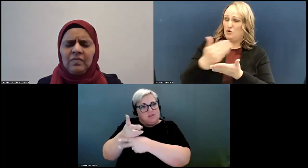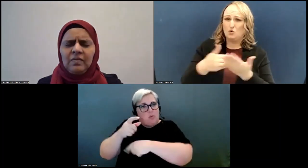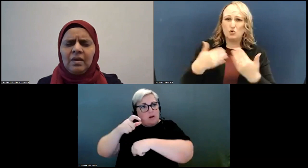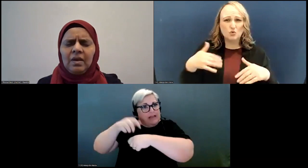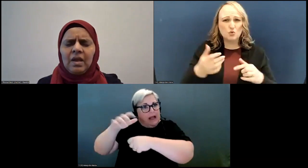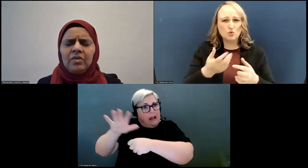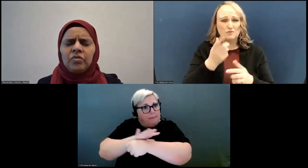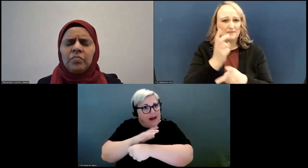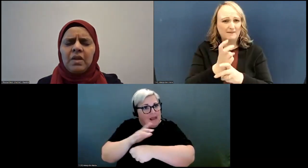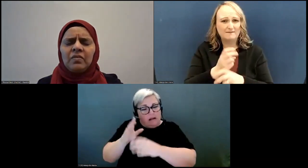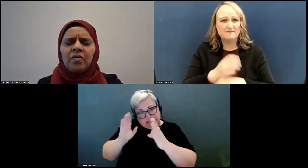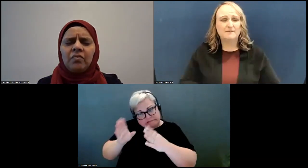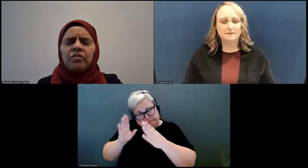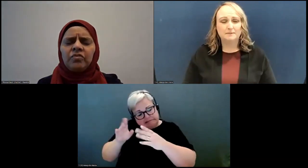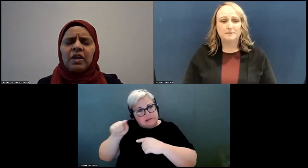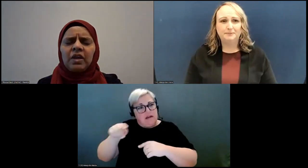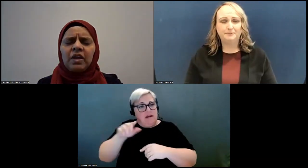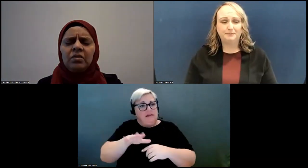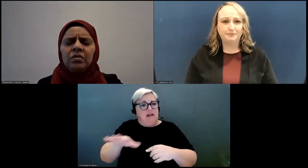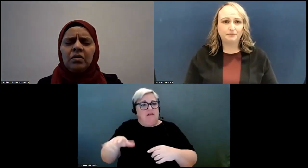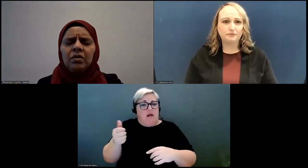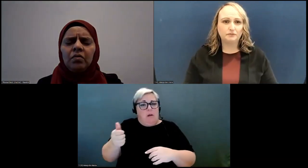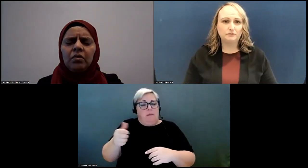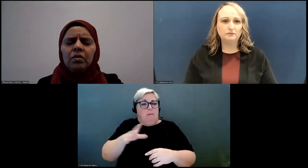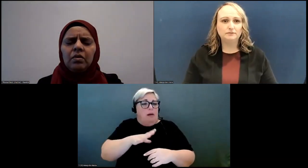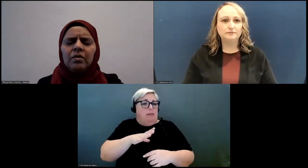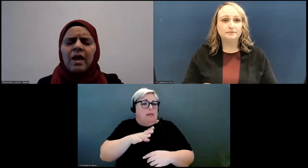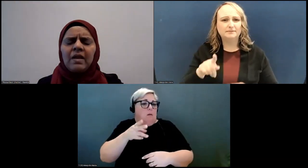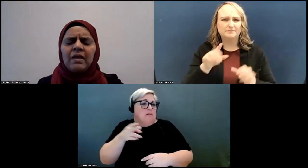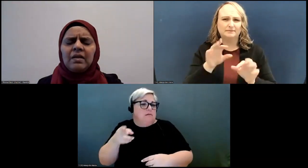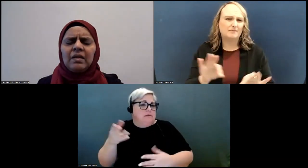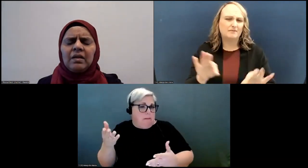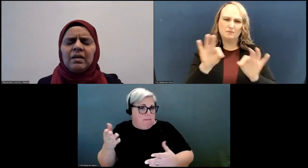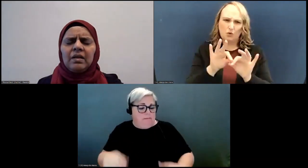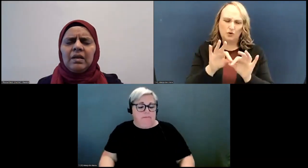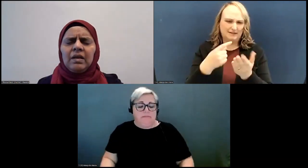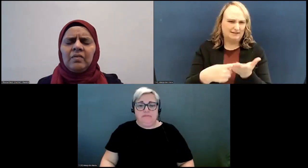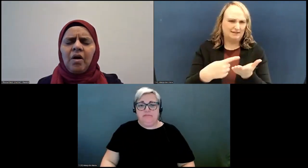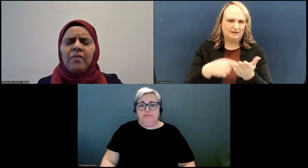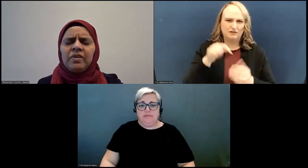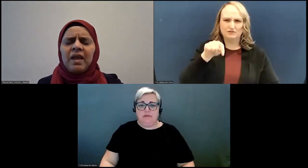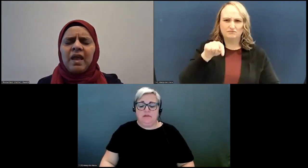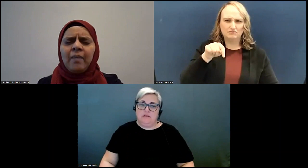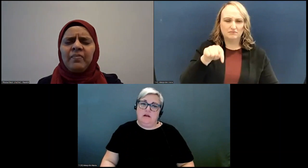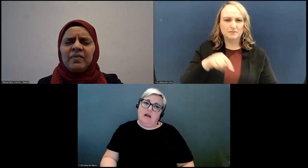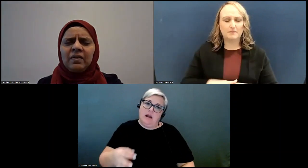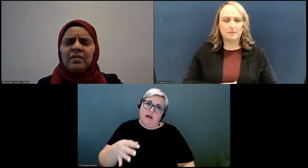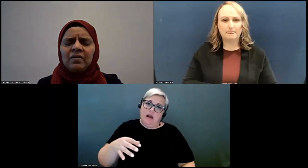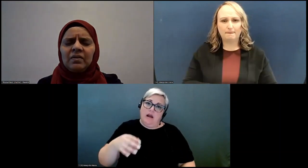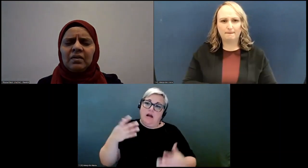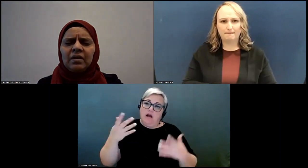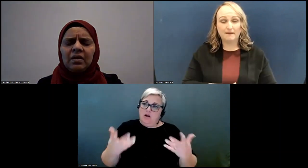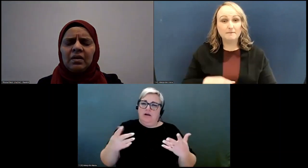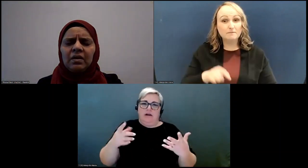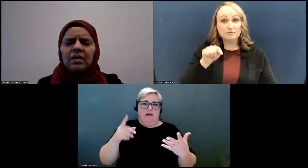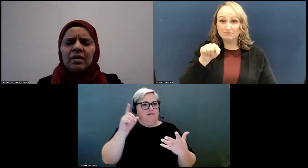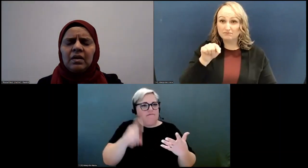This is a tremendous conversation that is often absent